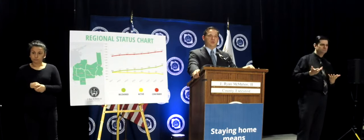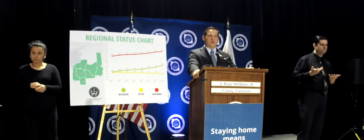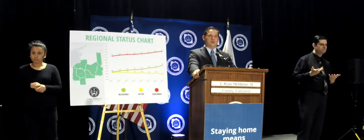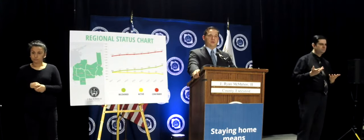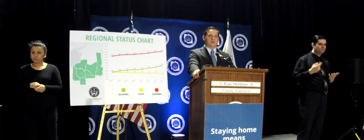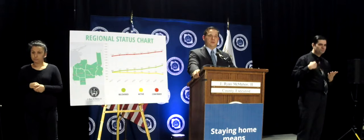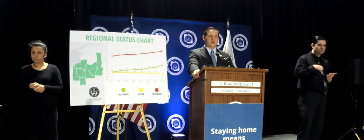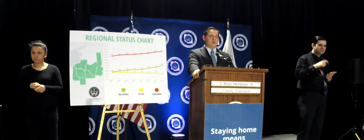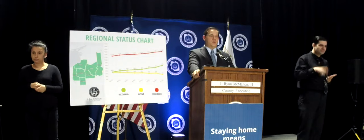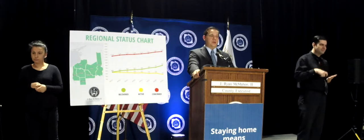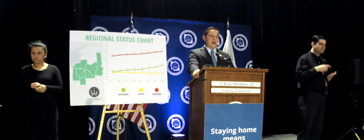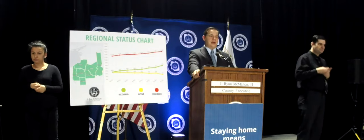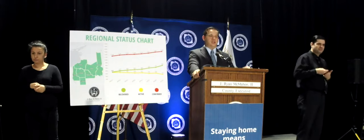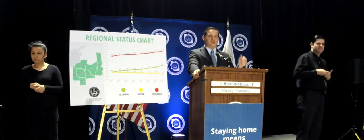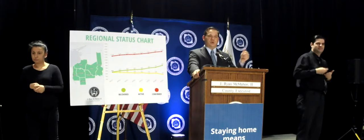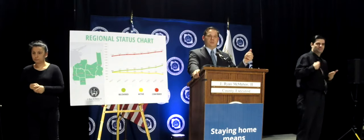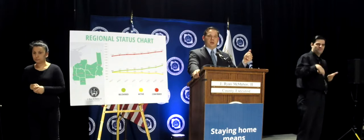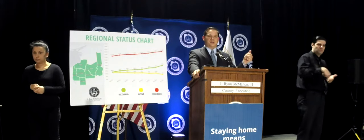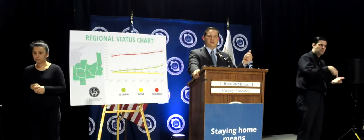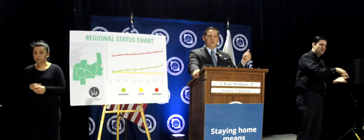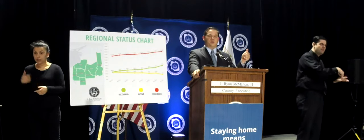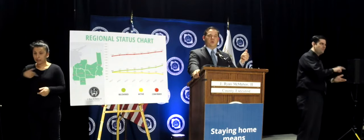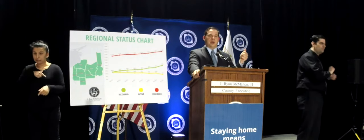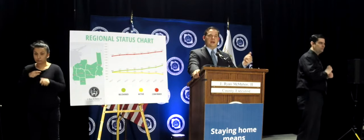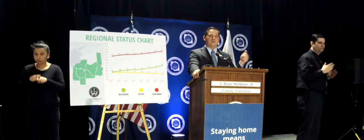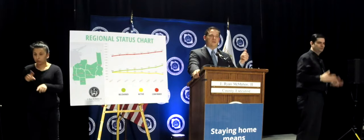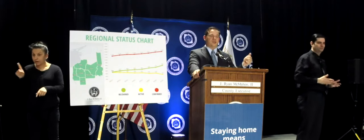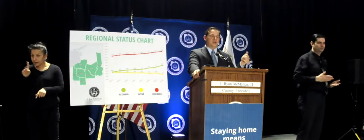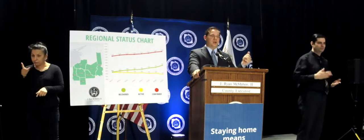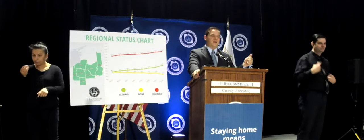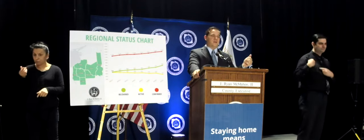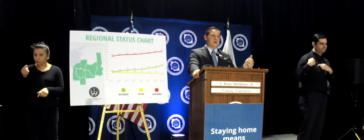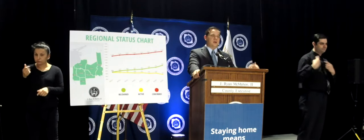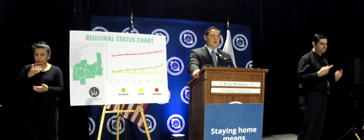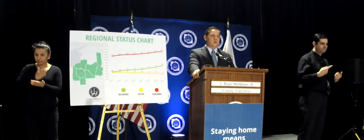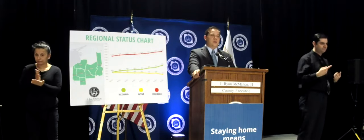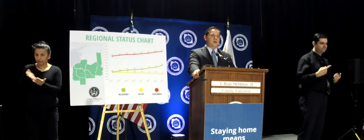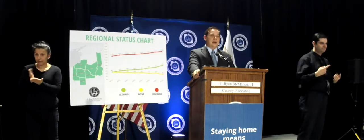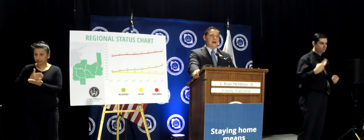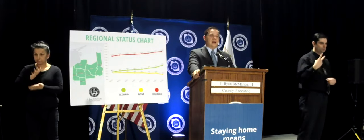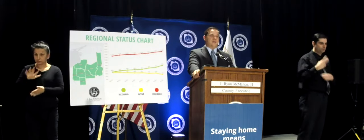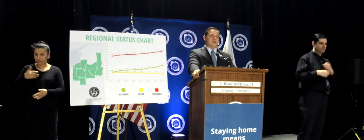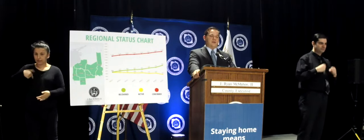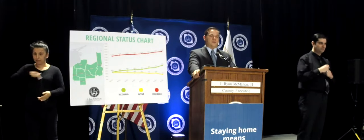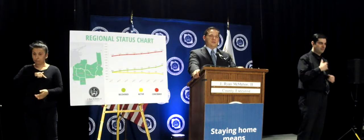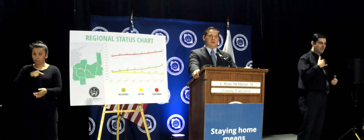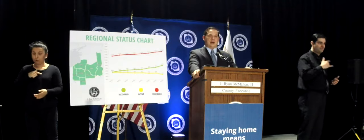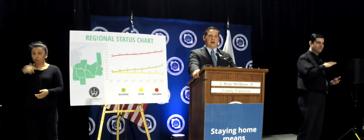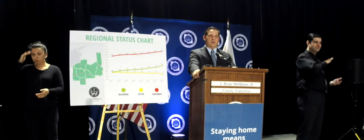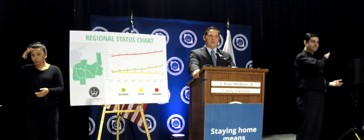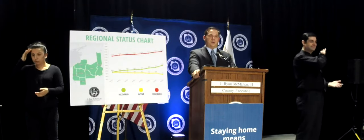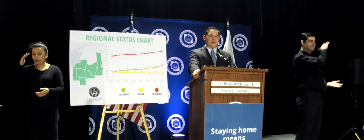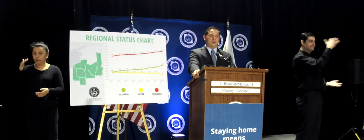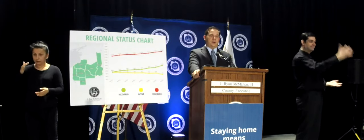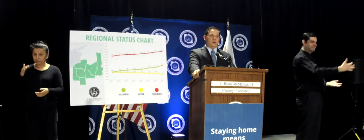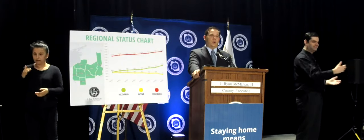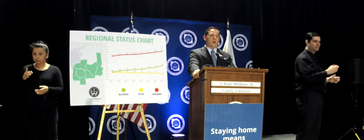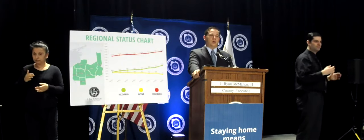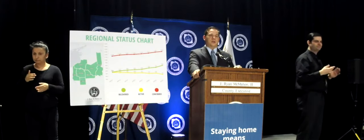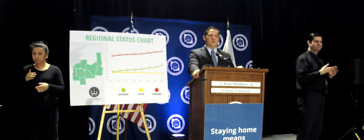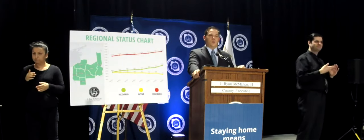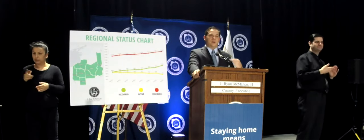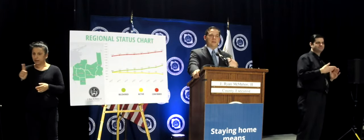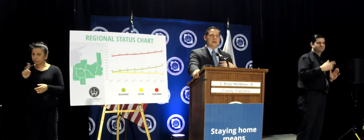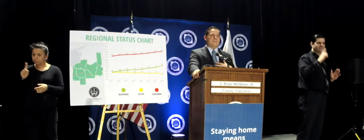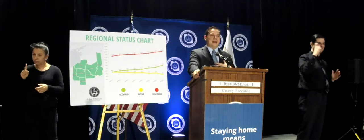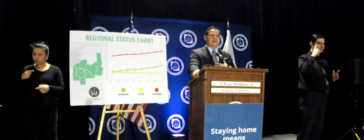2 years, we had surpluses because we ran an efficient government. We do not have a deficit now or whole